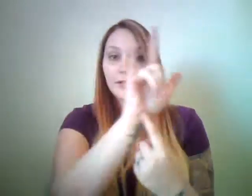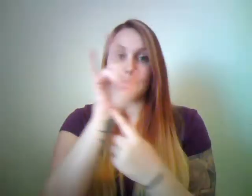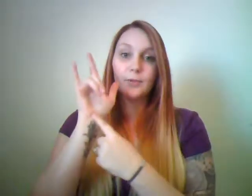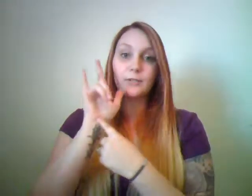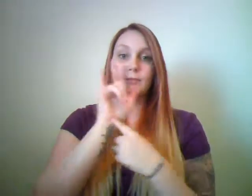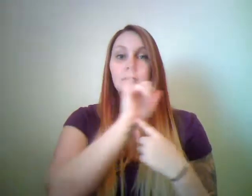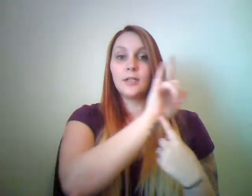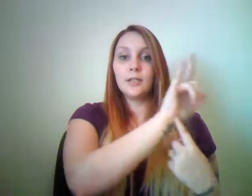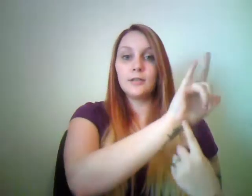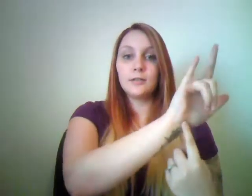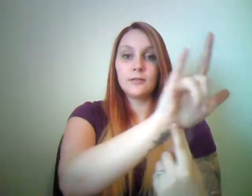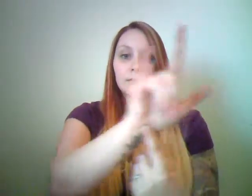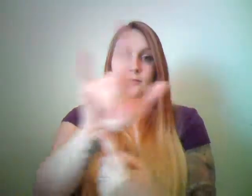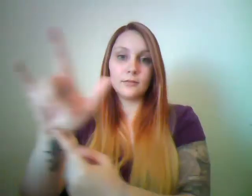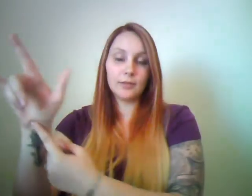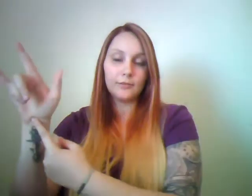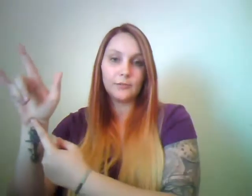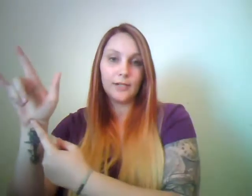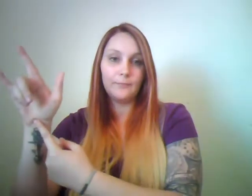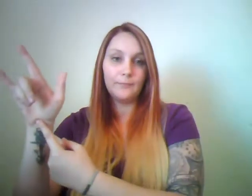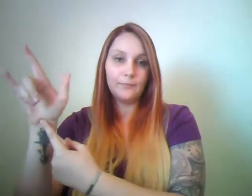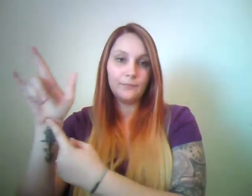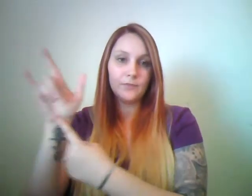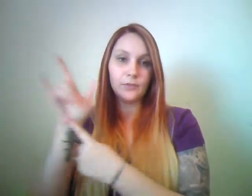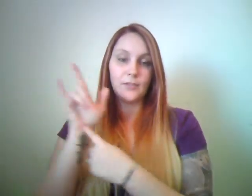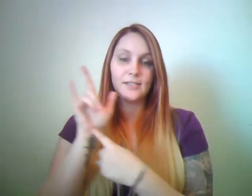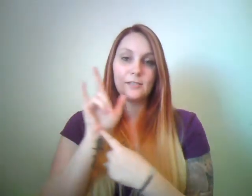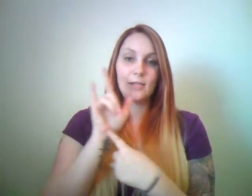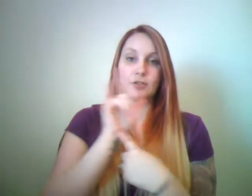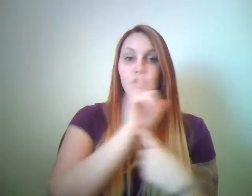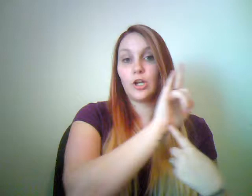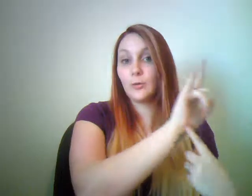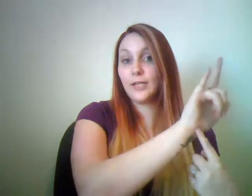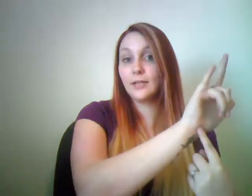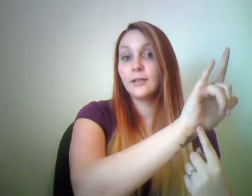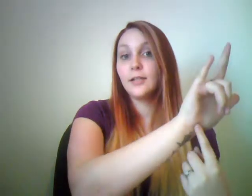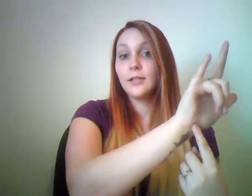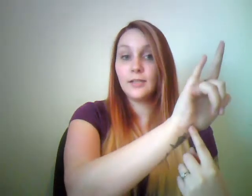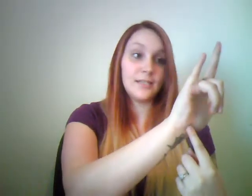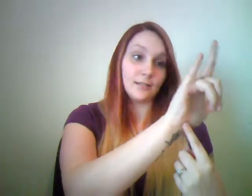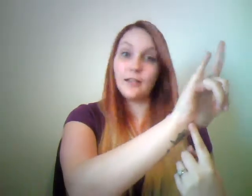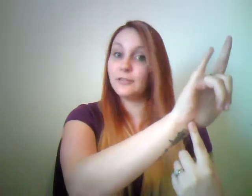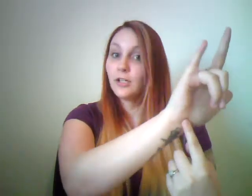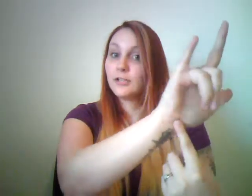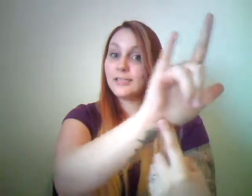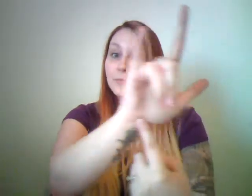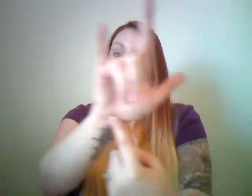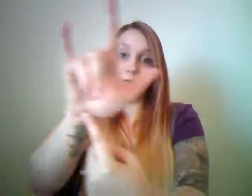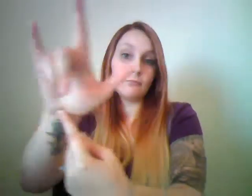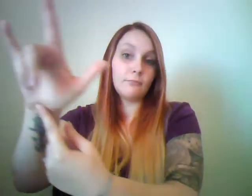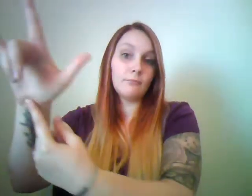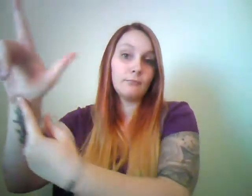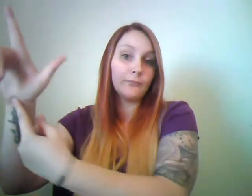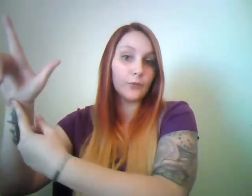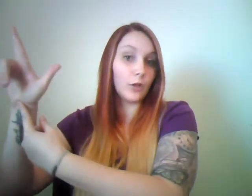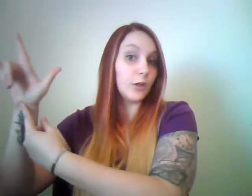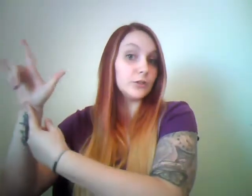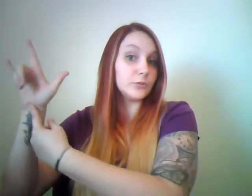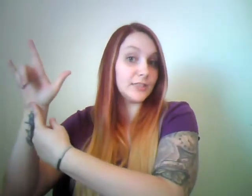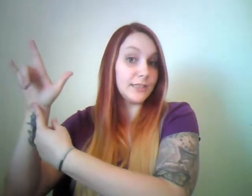but left to right. So this is us showing His love is on display for all to see.